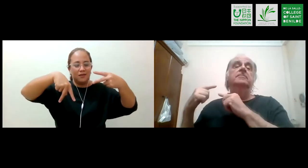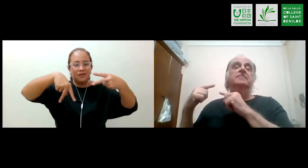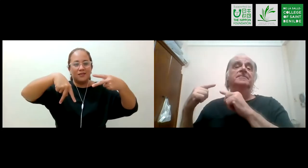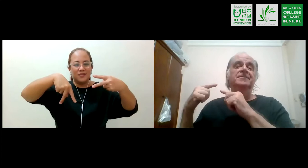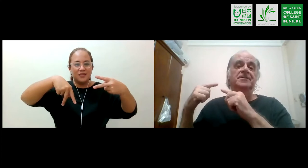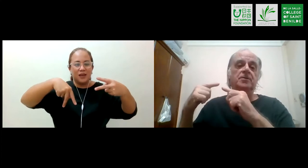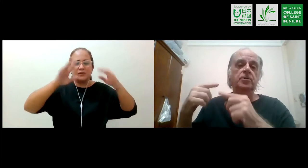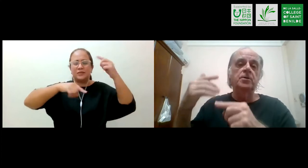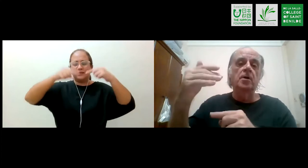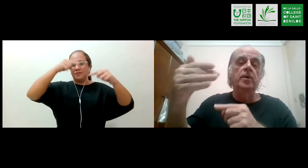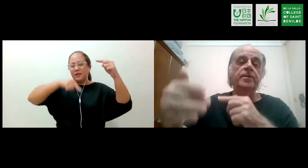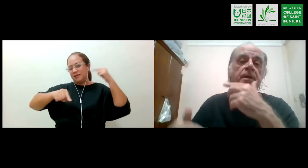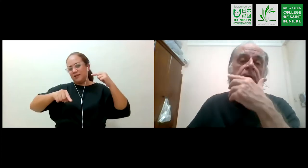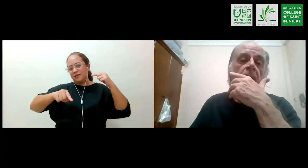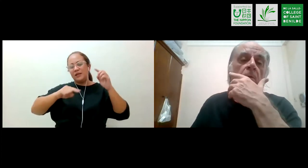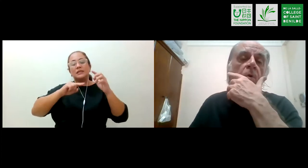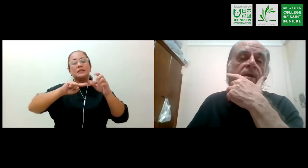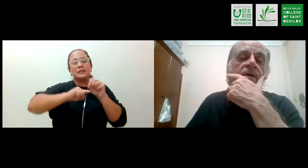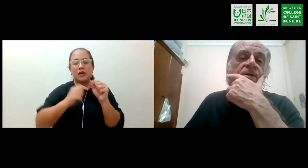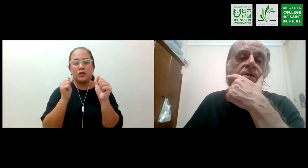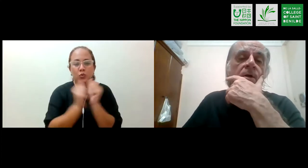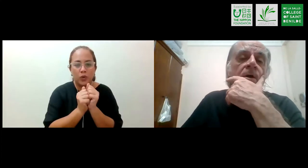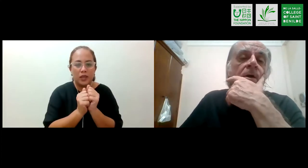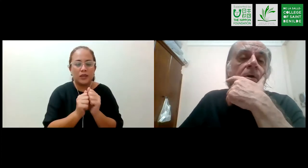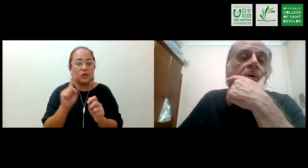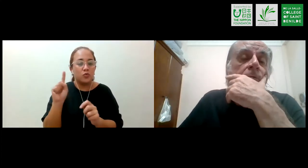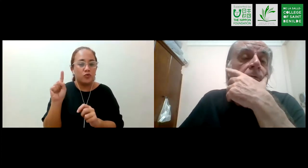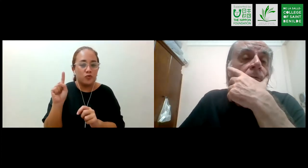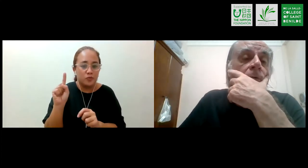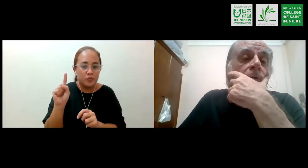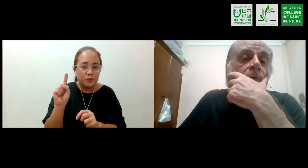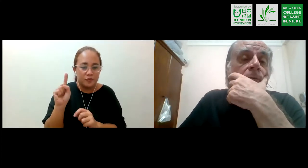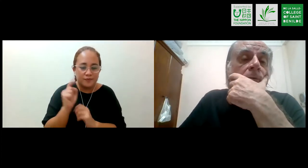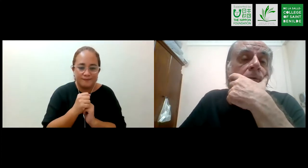back. So start with the one that's